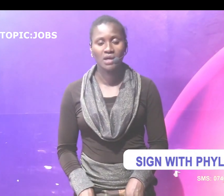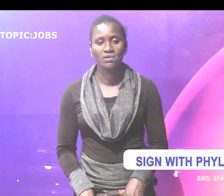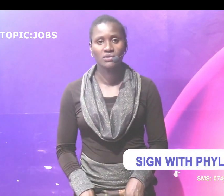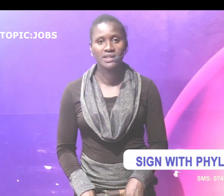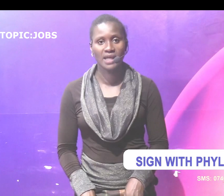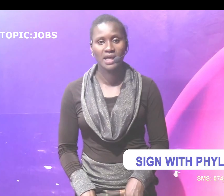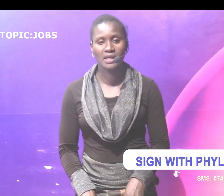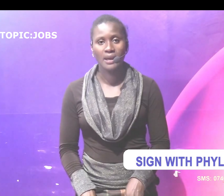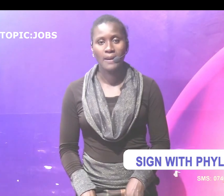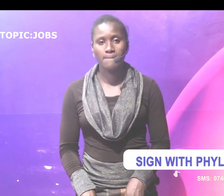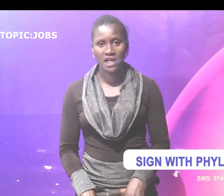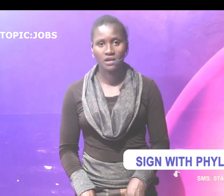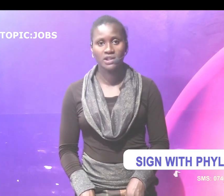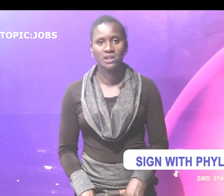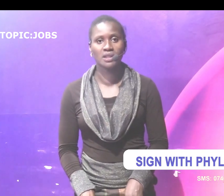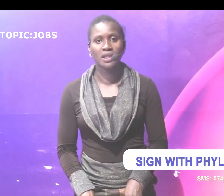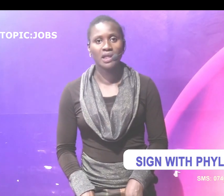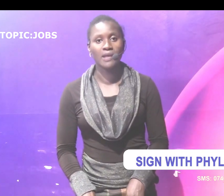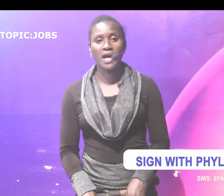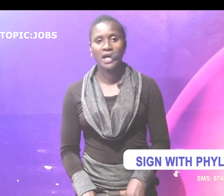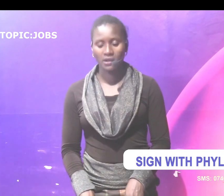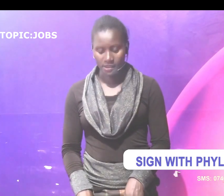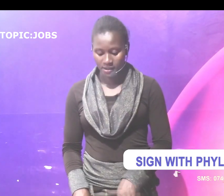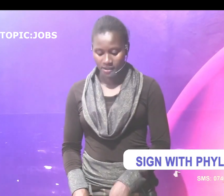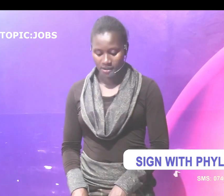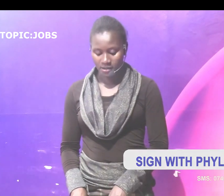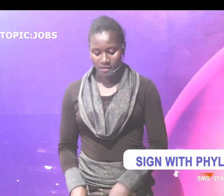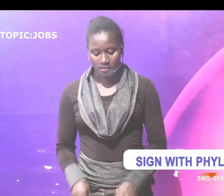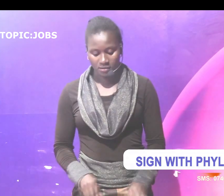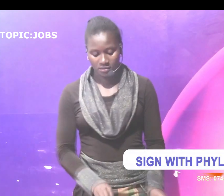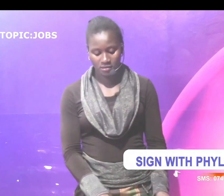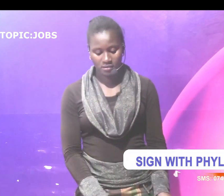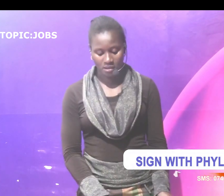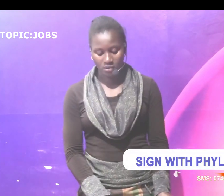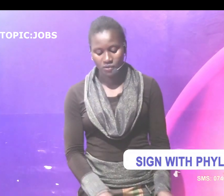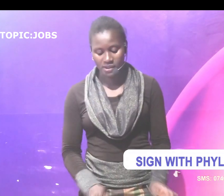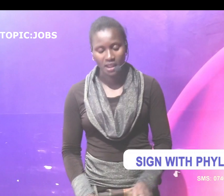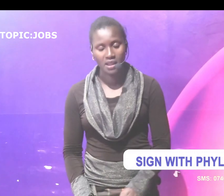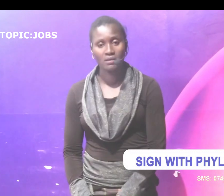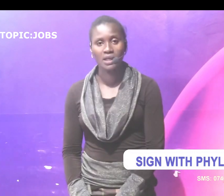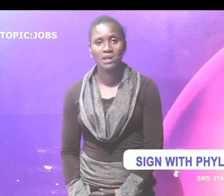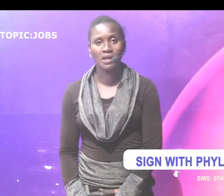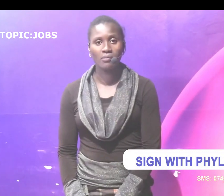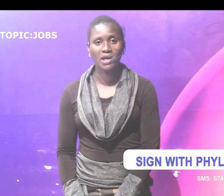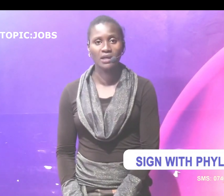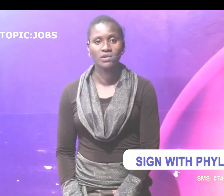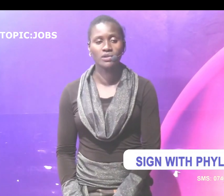we sign pilot? The pilot, how do we sign the word pilot? So